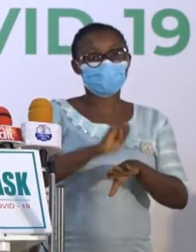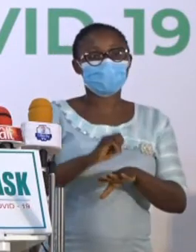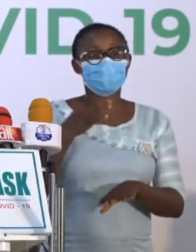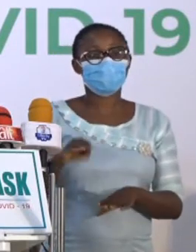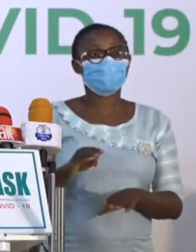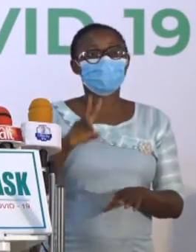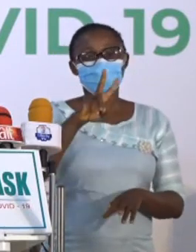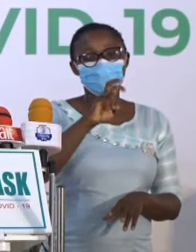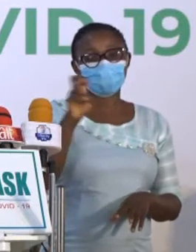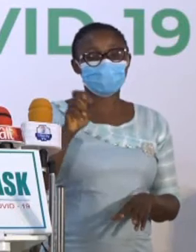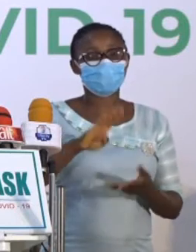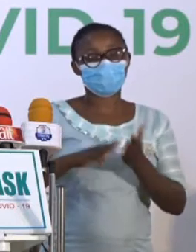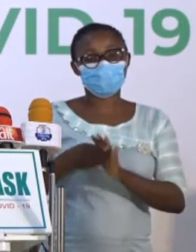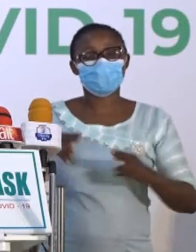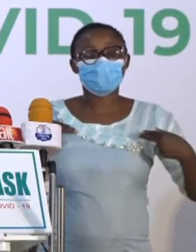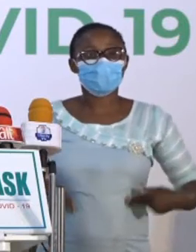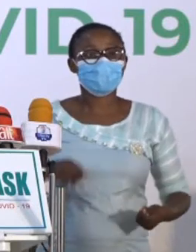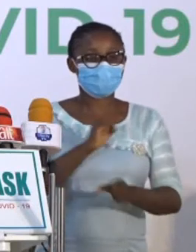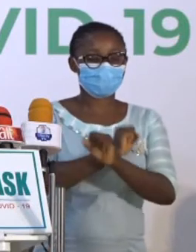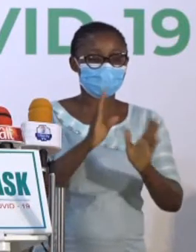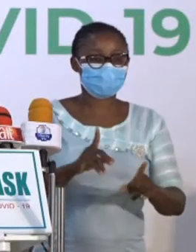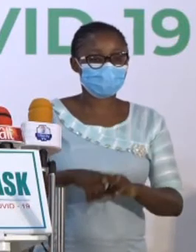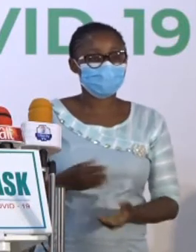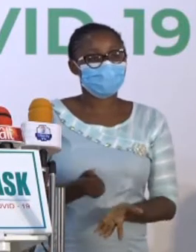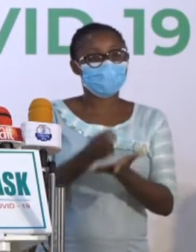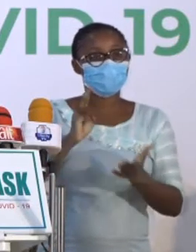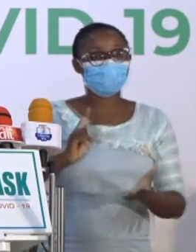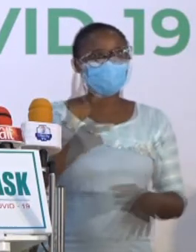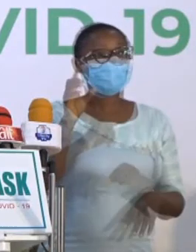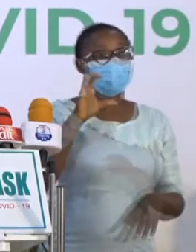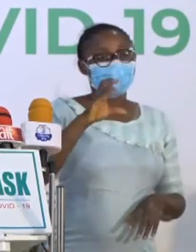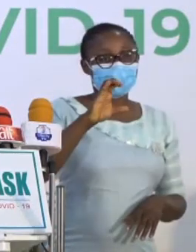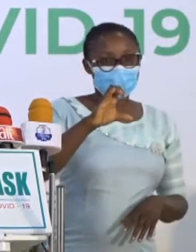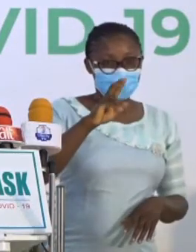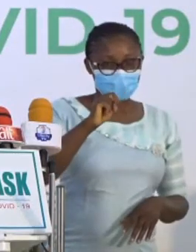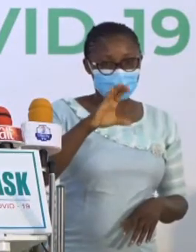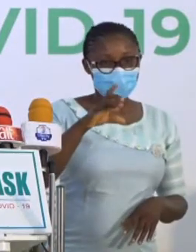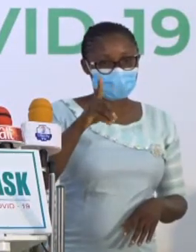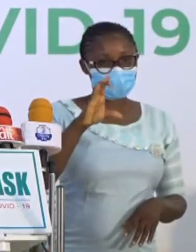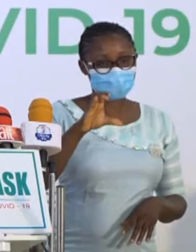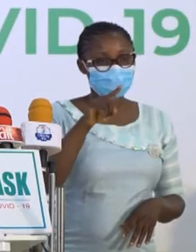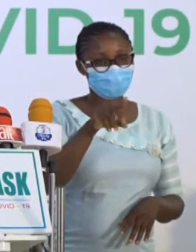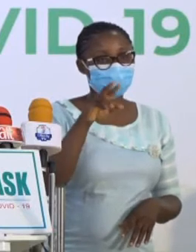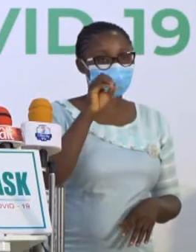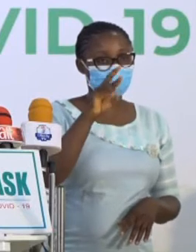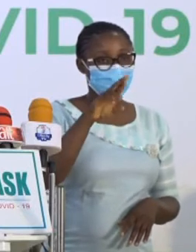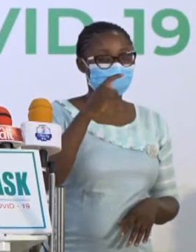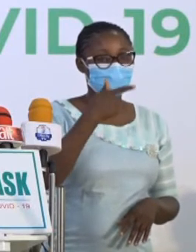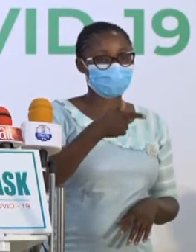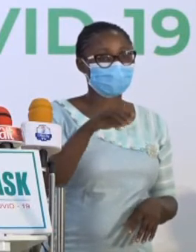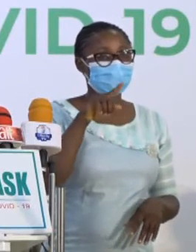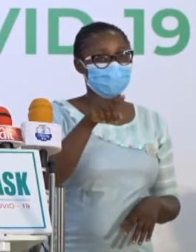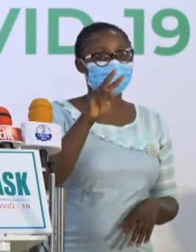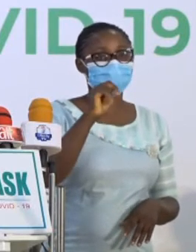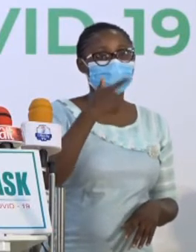community health workers. That's to enhance our contact tracing activities. This is a guiding document that helps